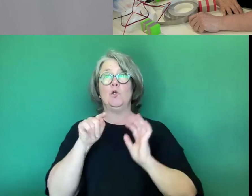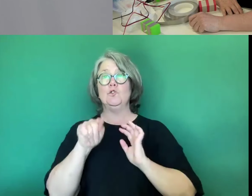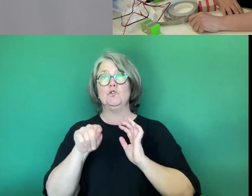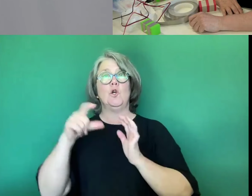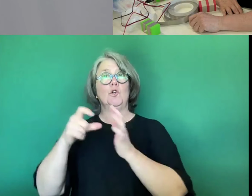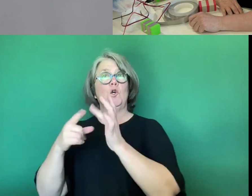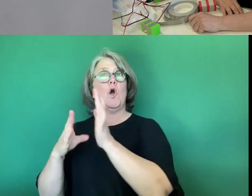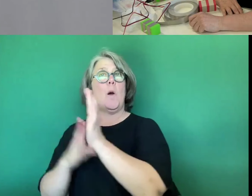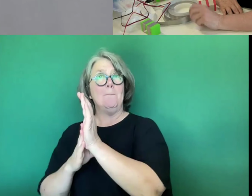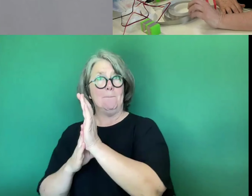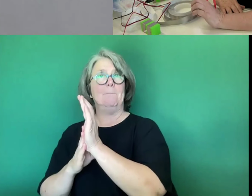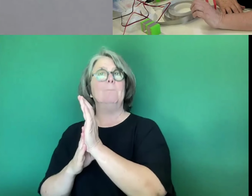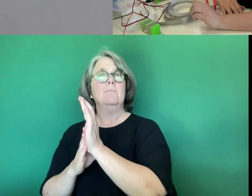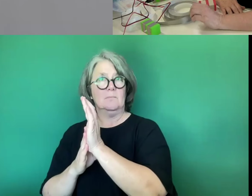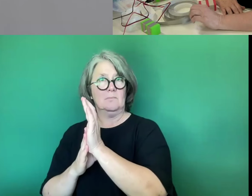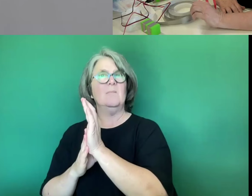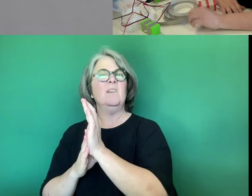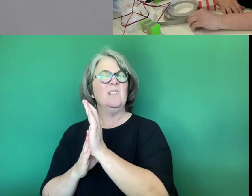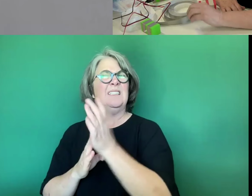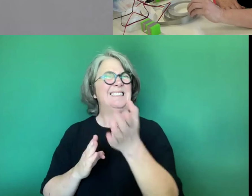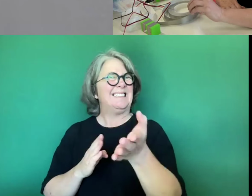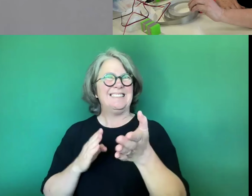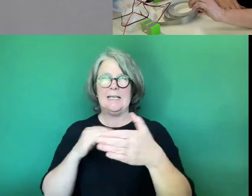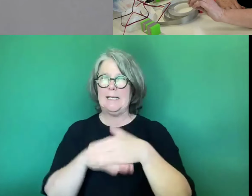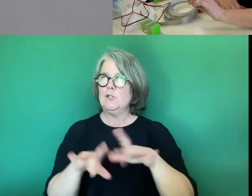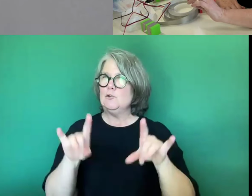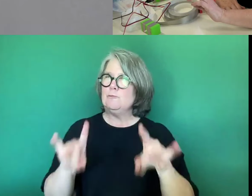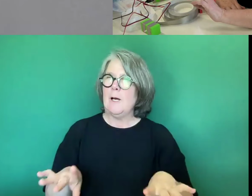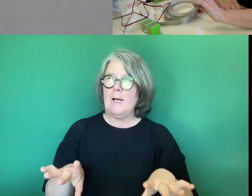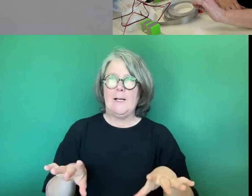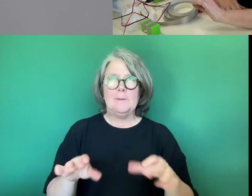I don't think that I found them in Australia anywhere